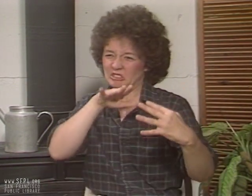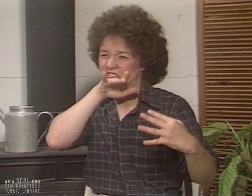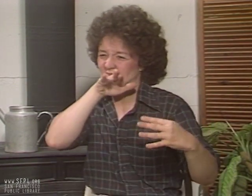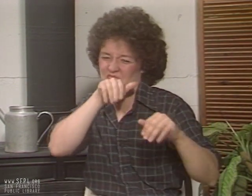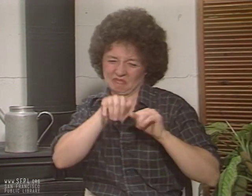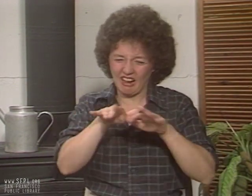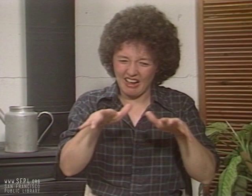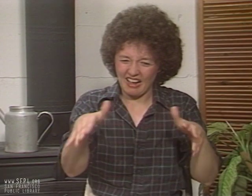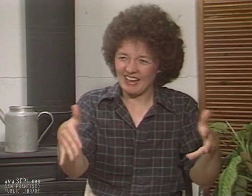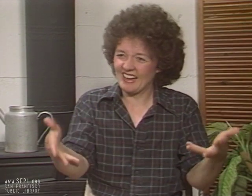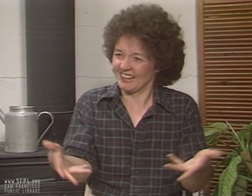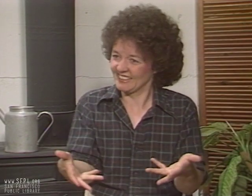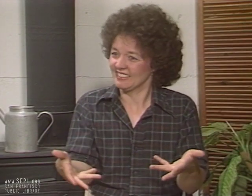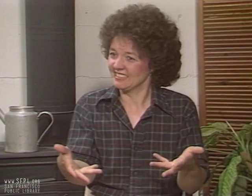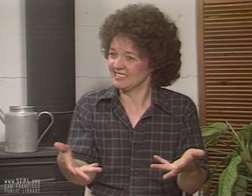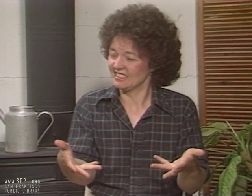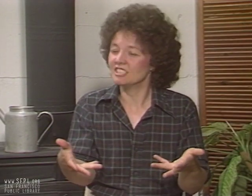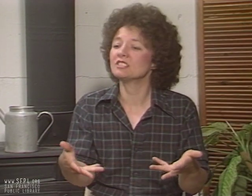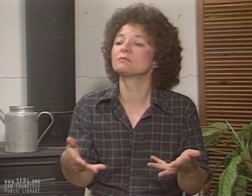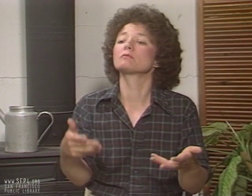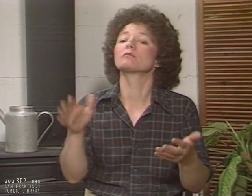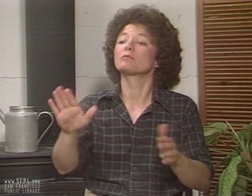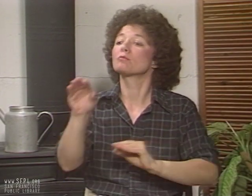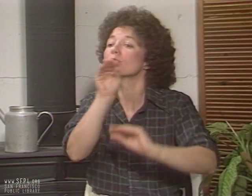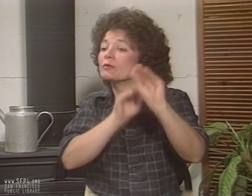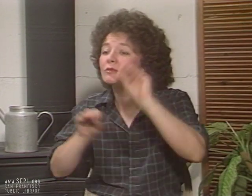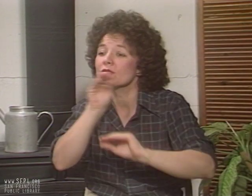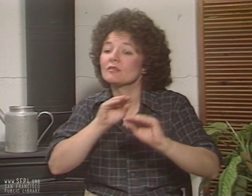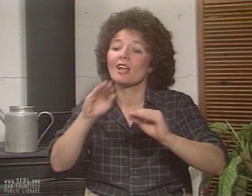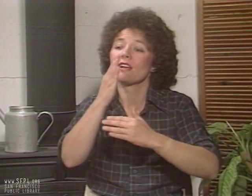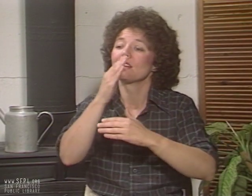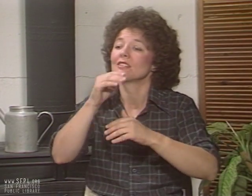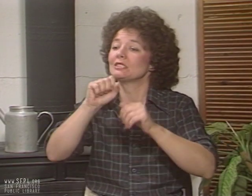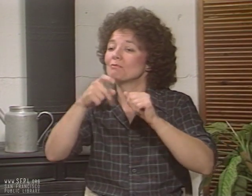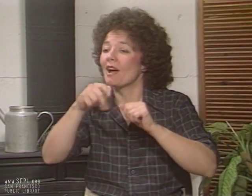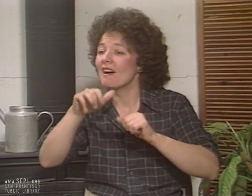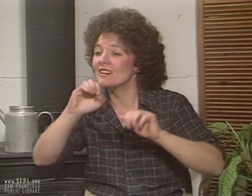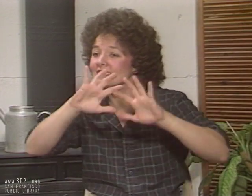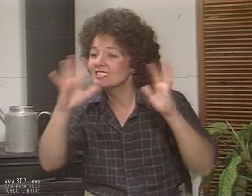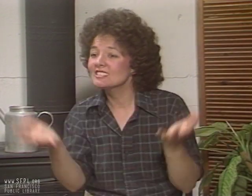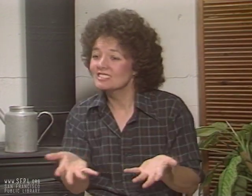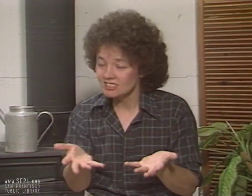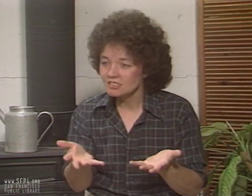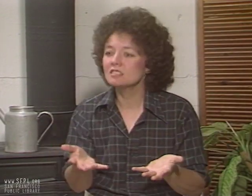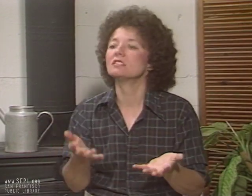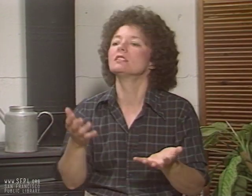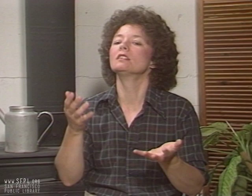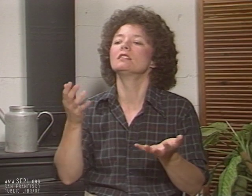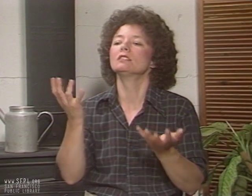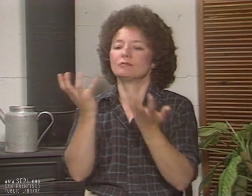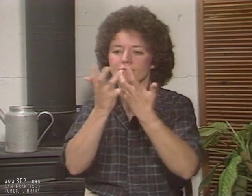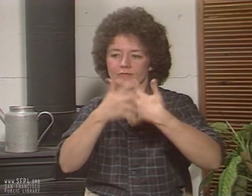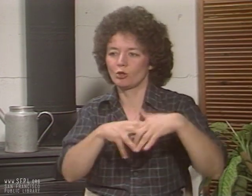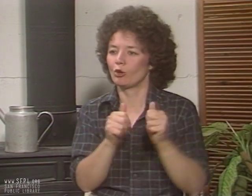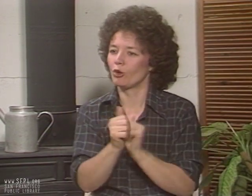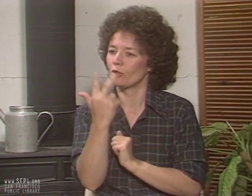war, contamination, and bloodshed. In form and content, the poem is built on three icons prevalent